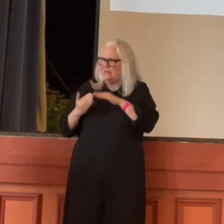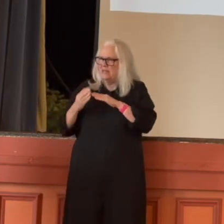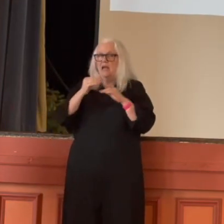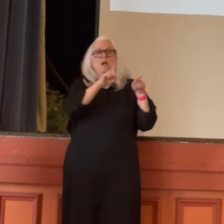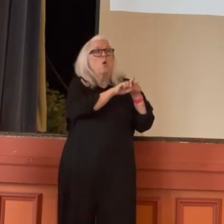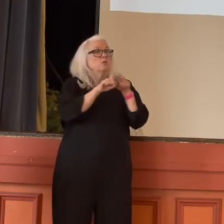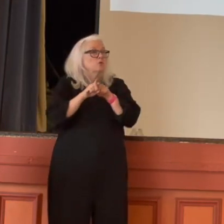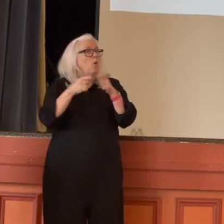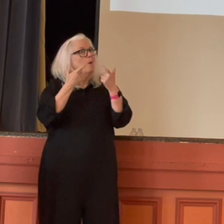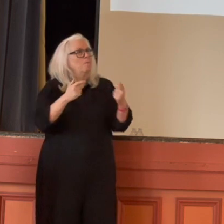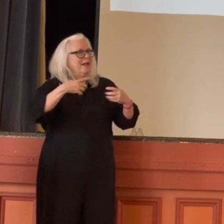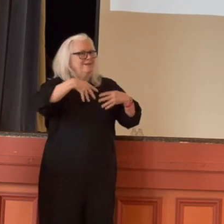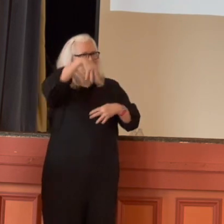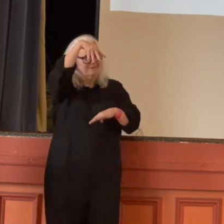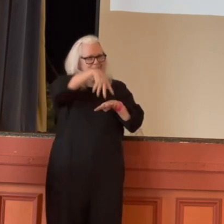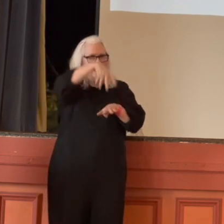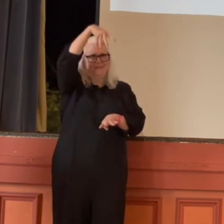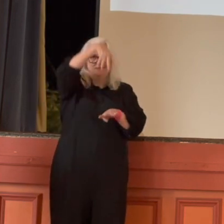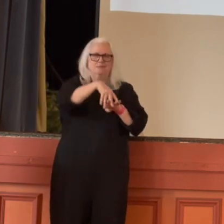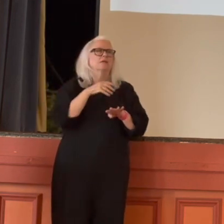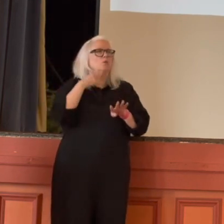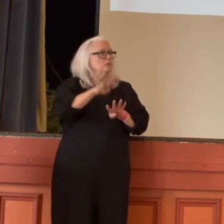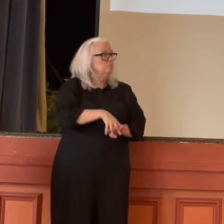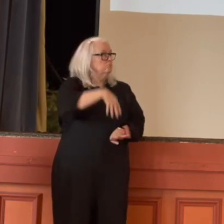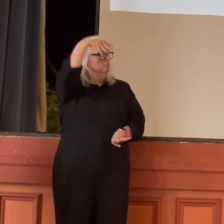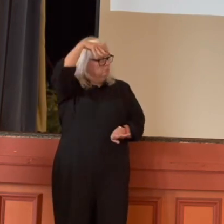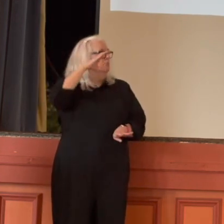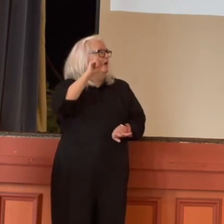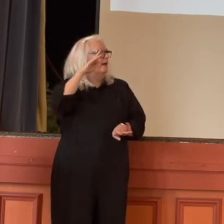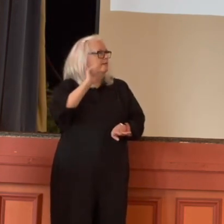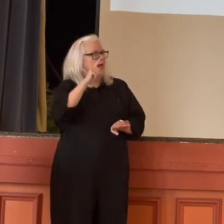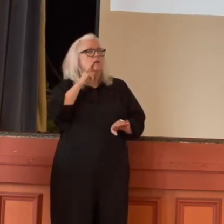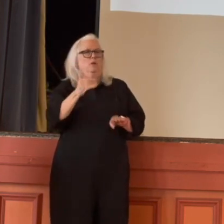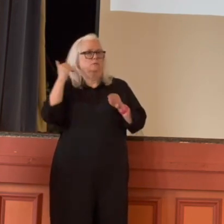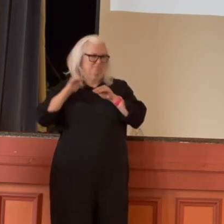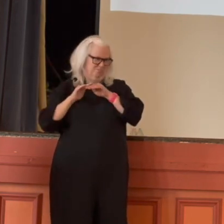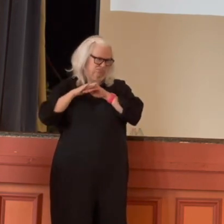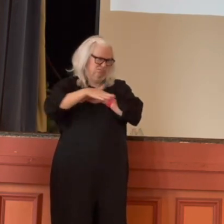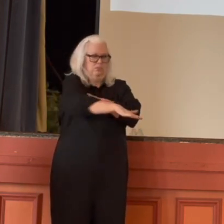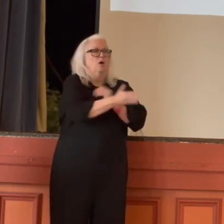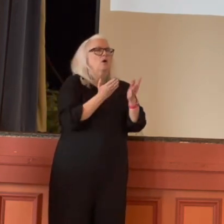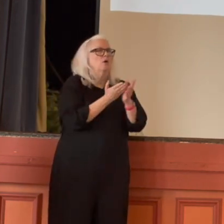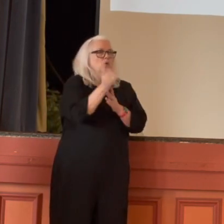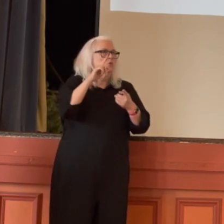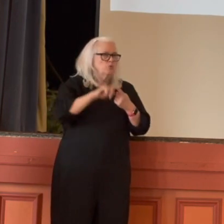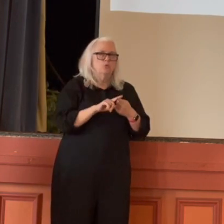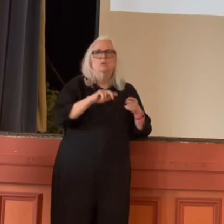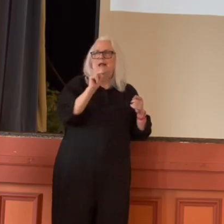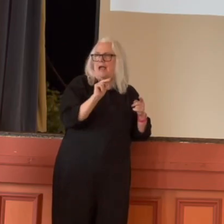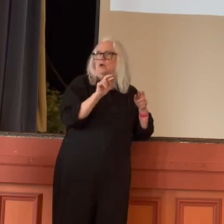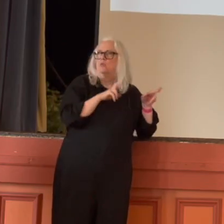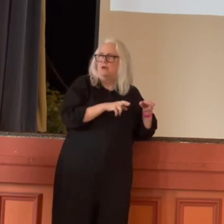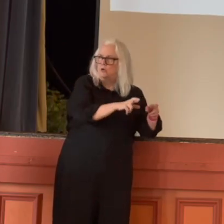big gates would open during dry weather, let the canals drain through them, drain out to the Niagara River. And then during wet weather, those gates would